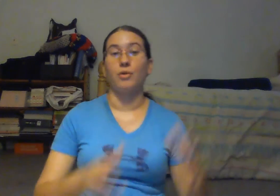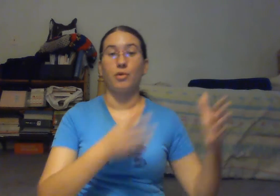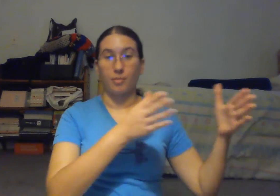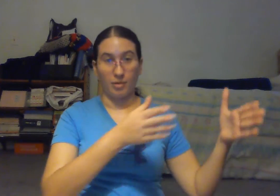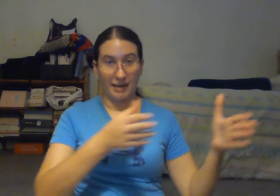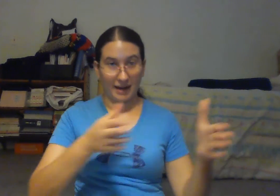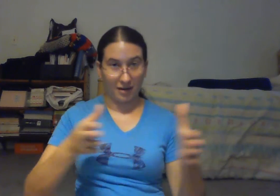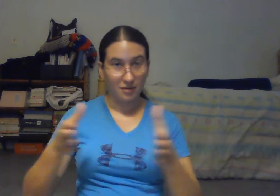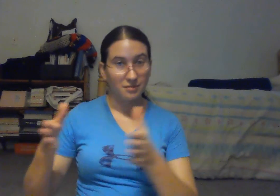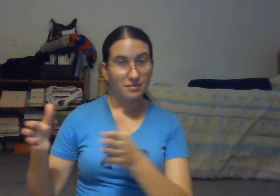or prepare.